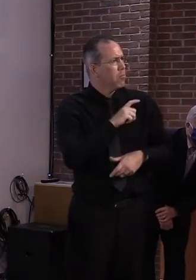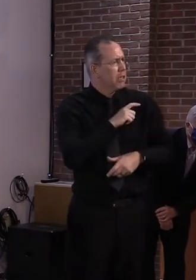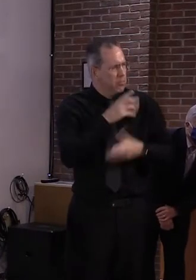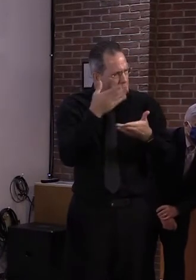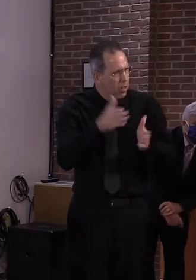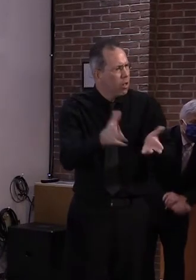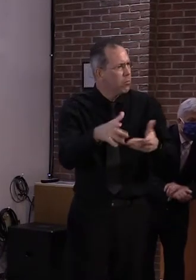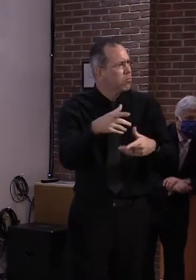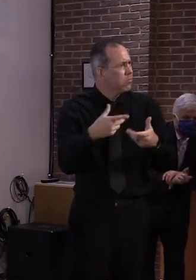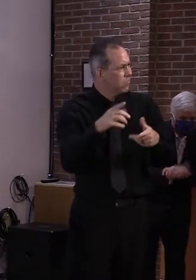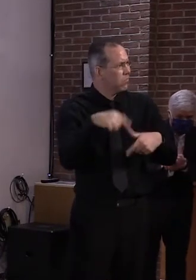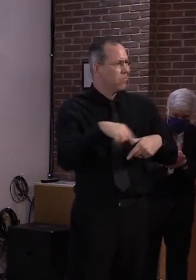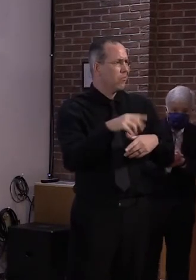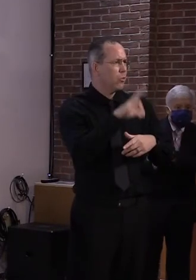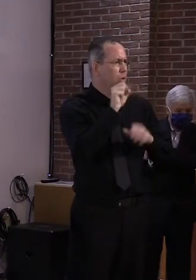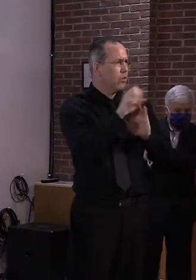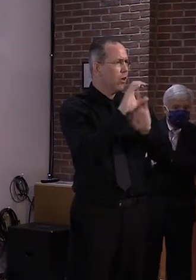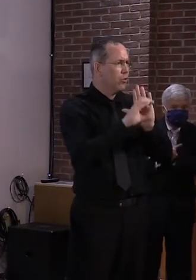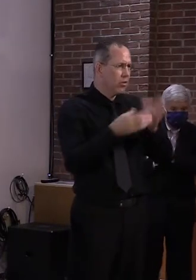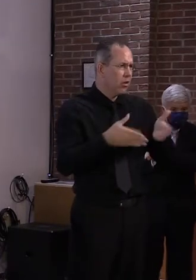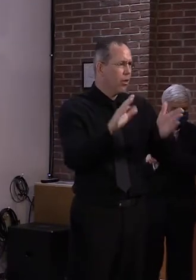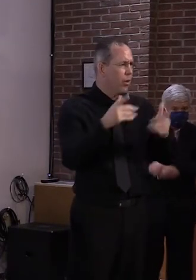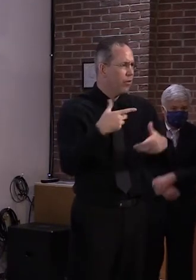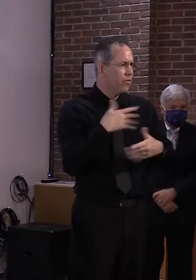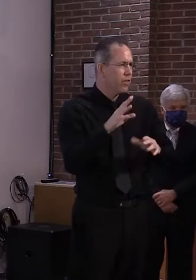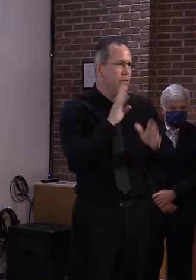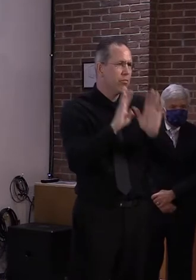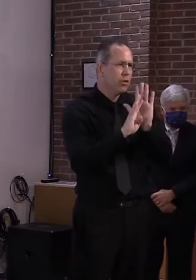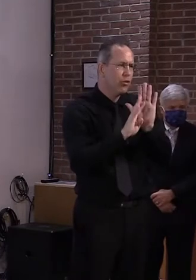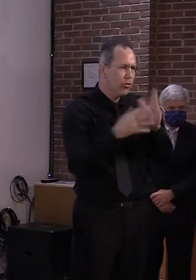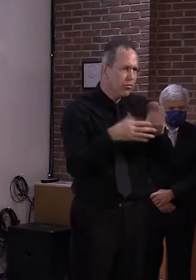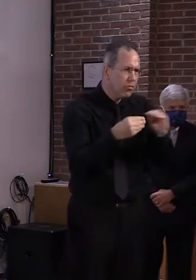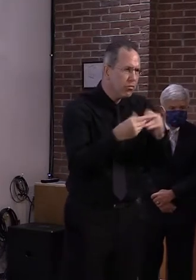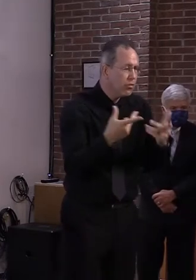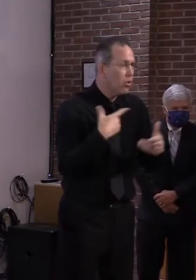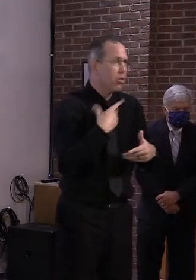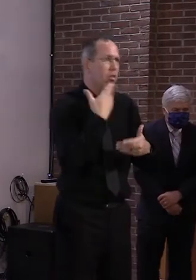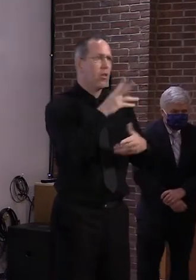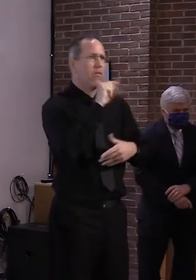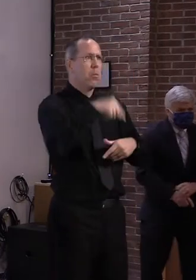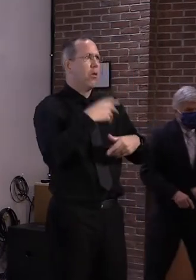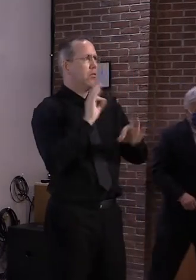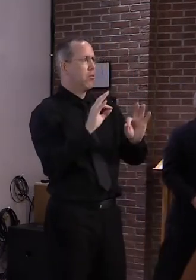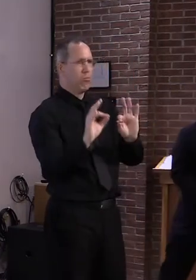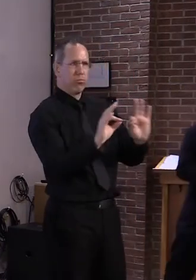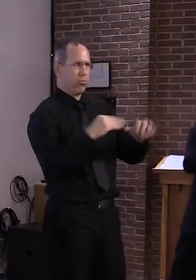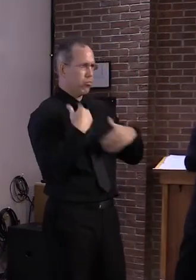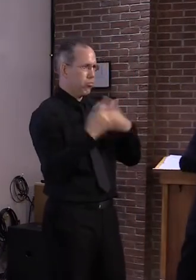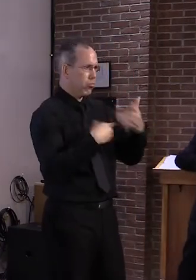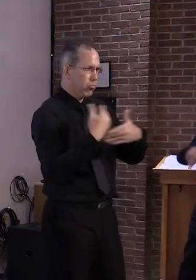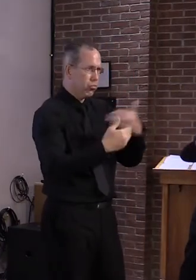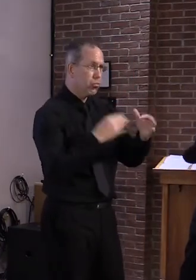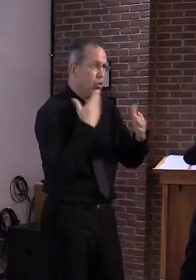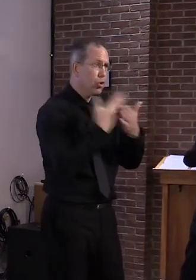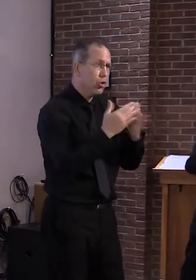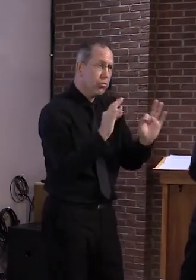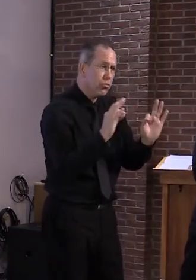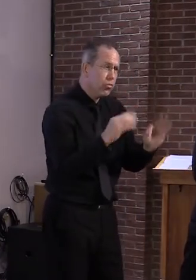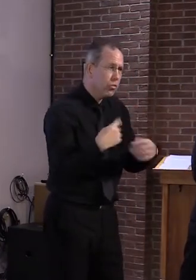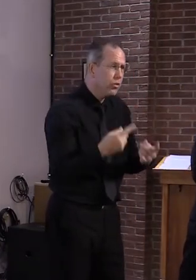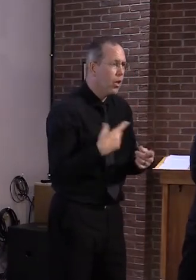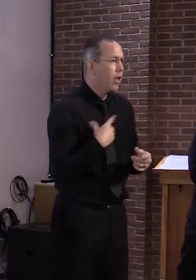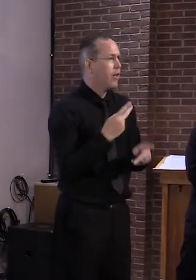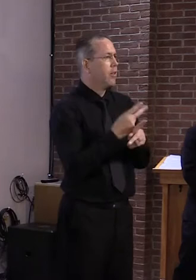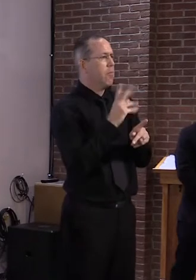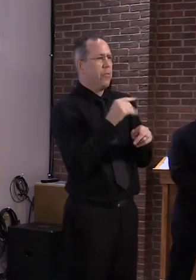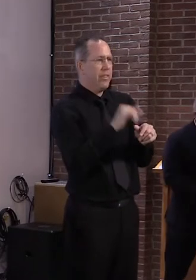and I hope we continue to do that. But it's going to take a lot of us working together and listening to one